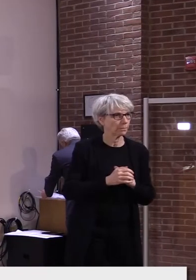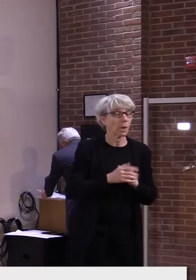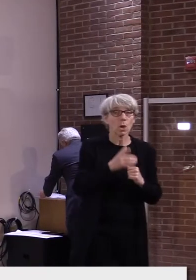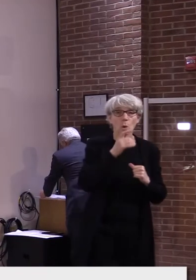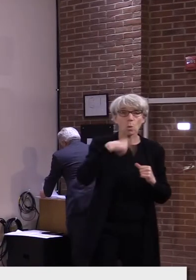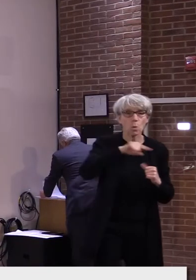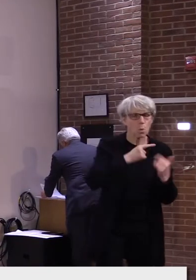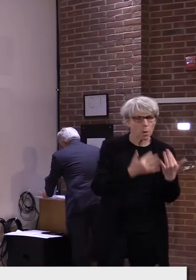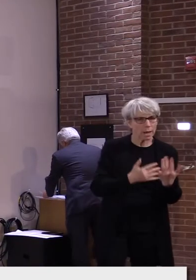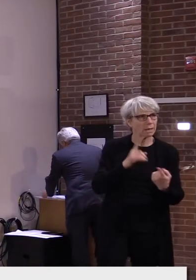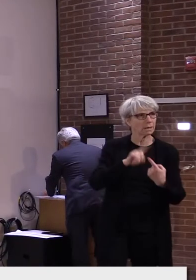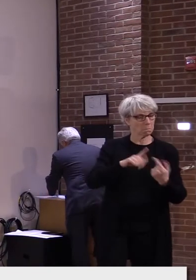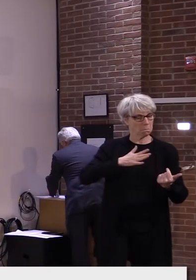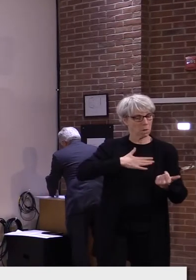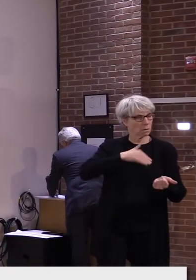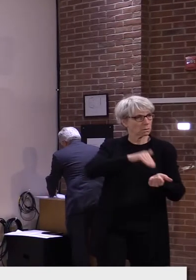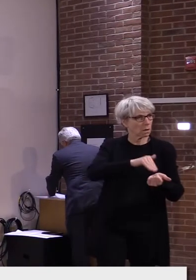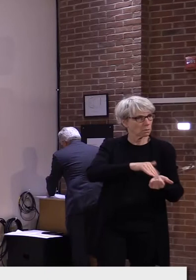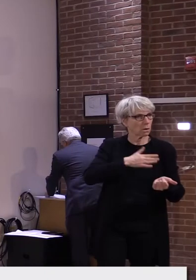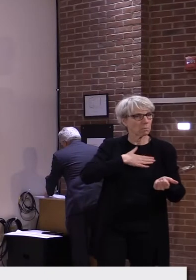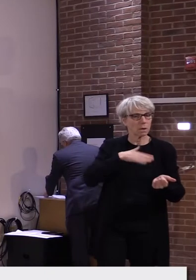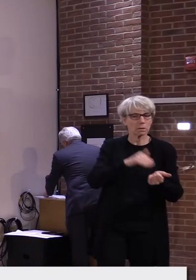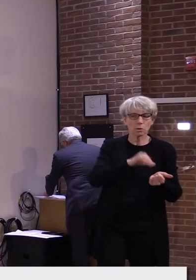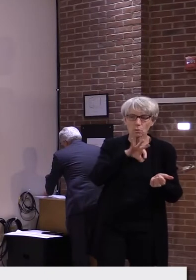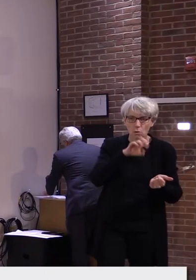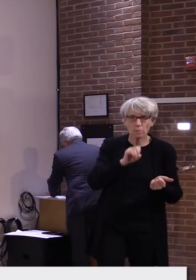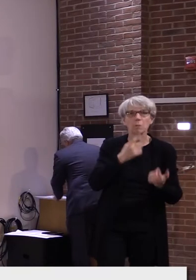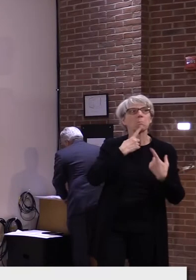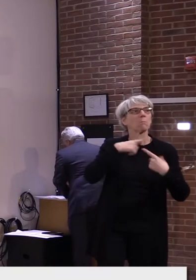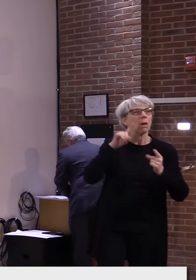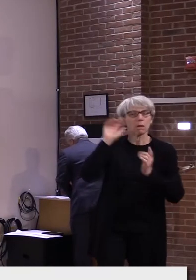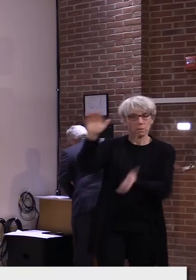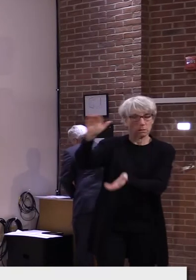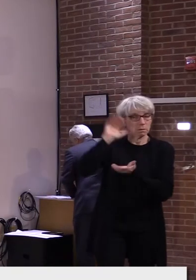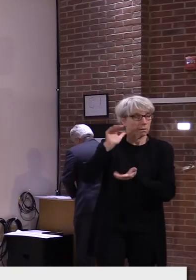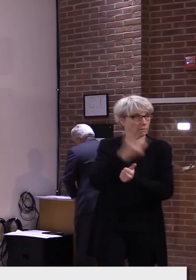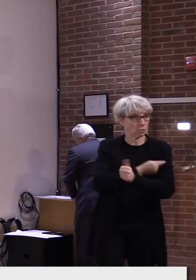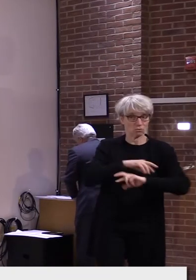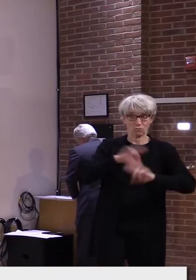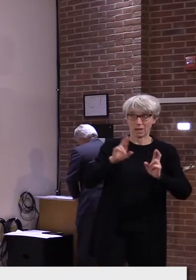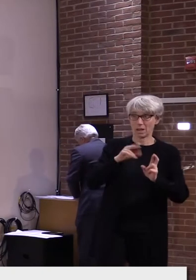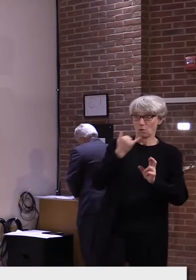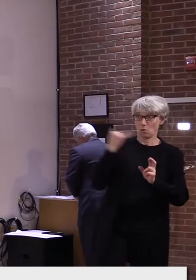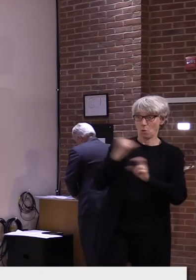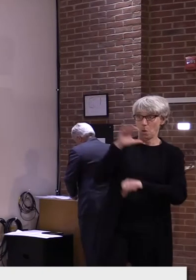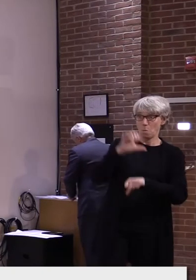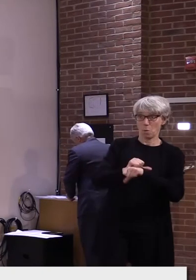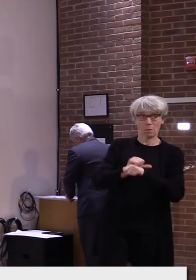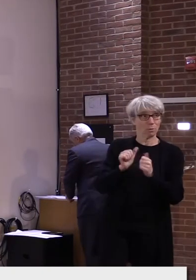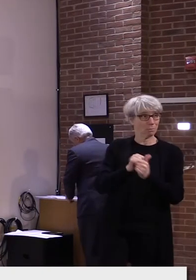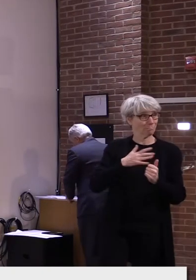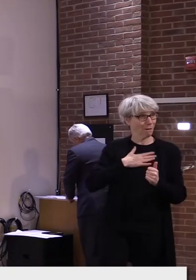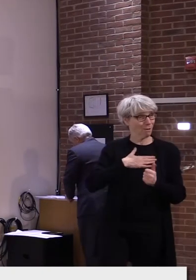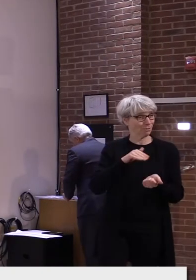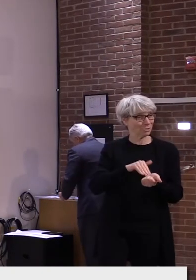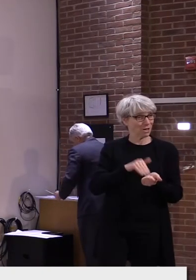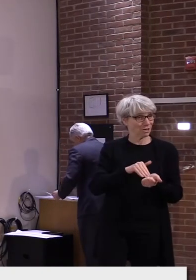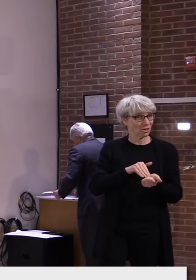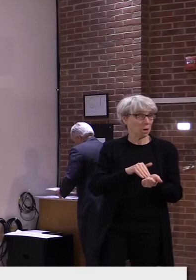care practice, it might be time to call and see if they are participating, and if they are, get scheduled for your